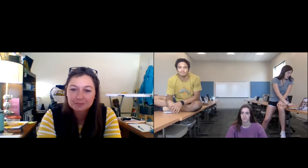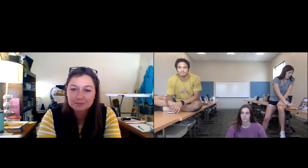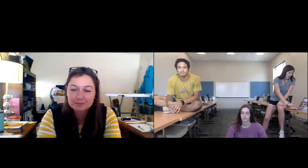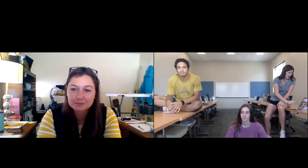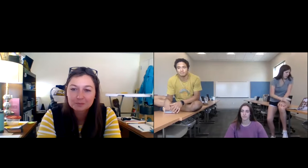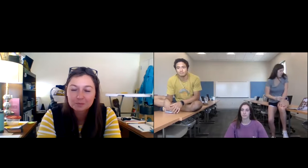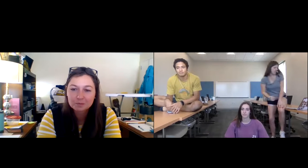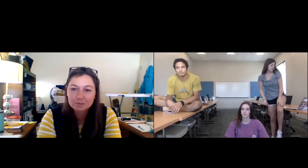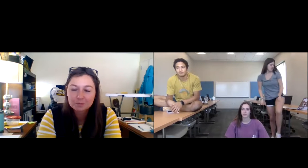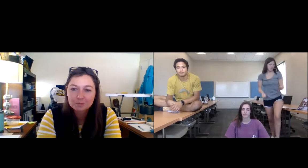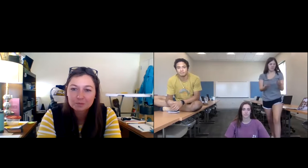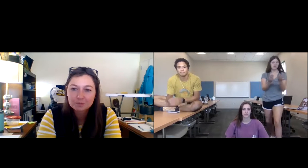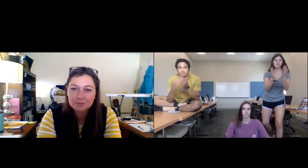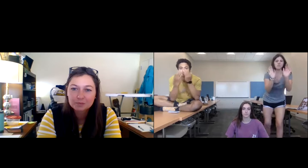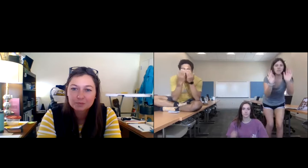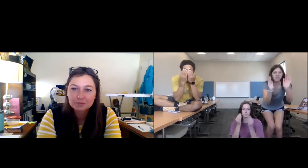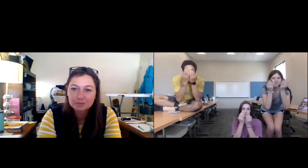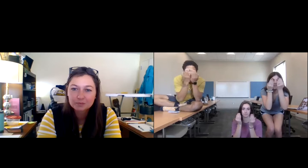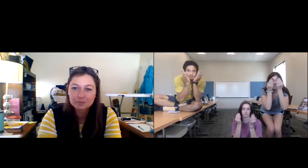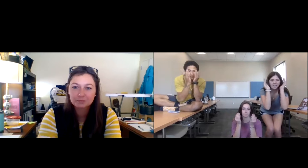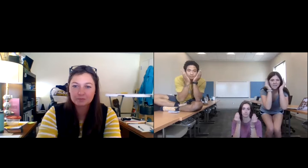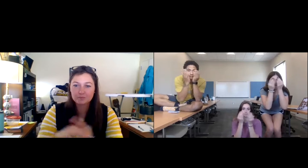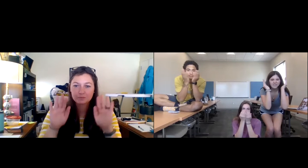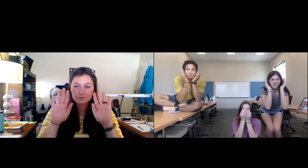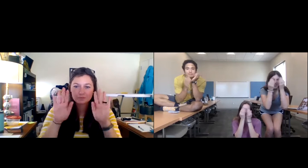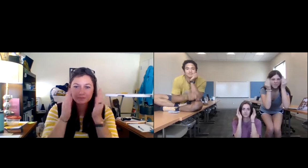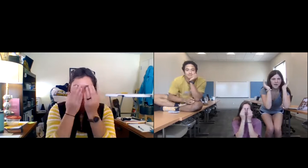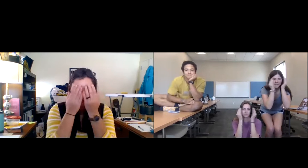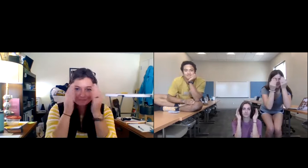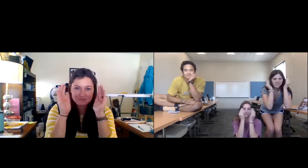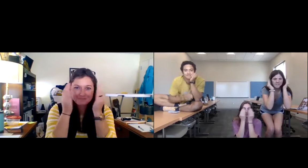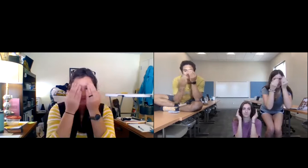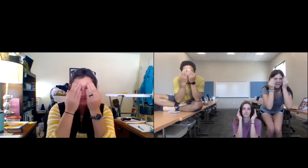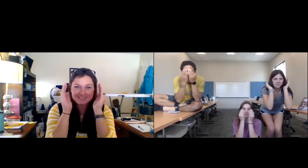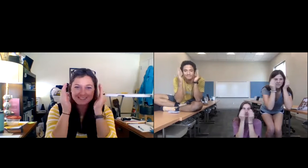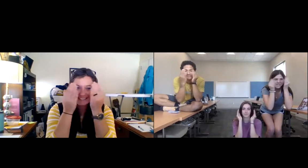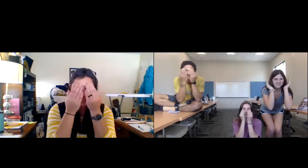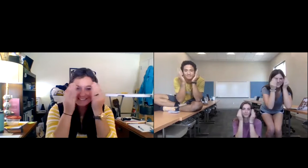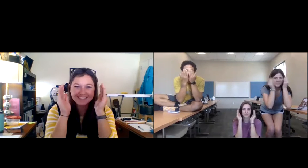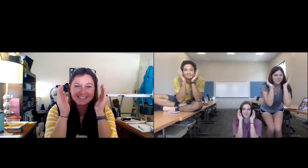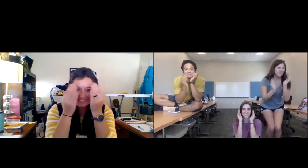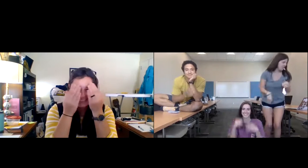then Halloween is you just take your two hands and kind of like a mask. I feel like a Halloween mask. There you